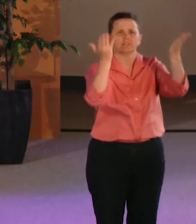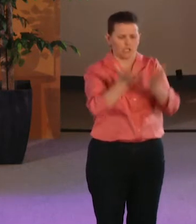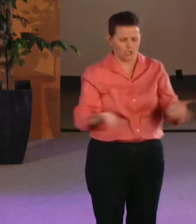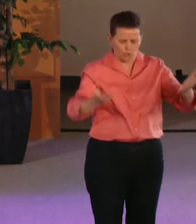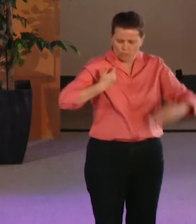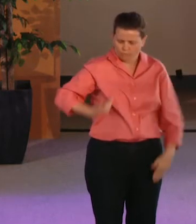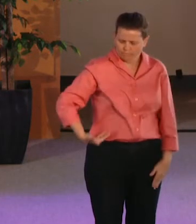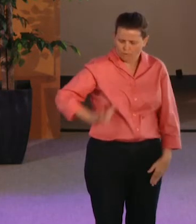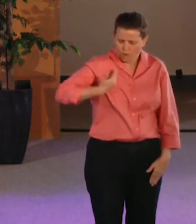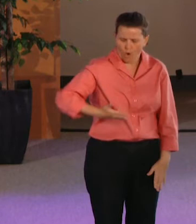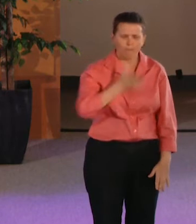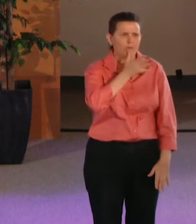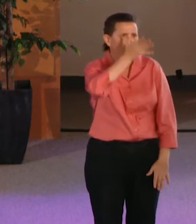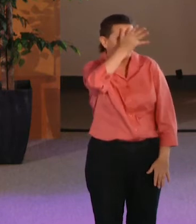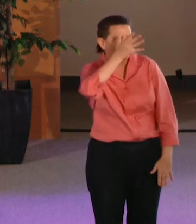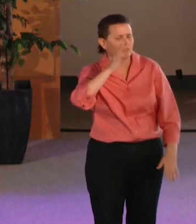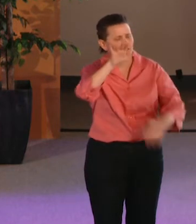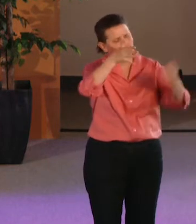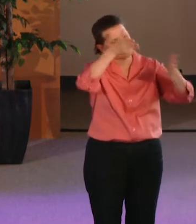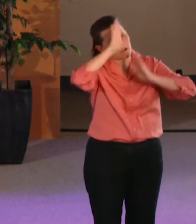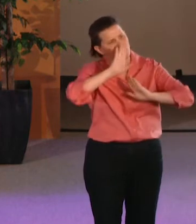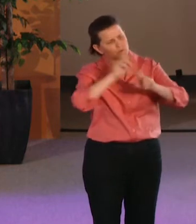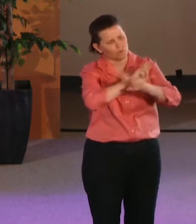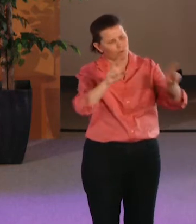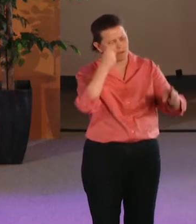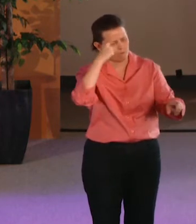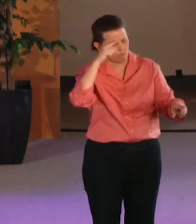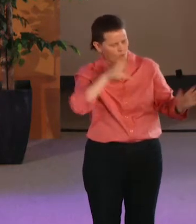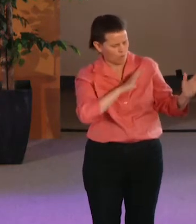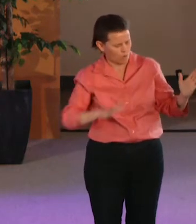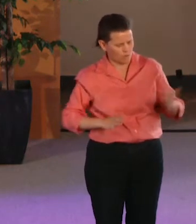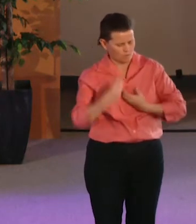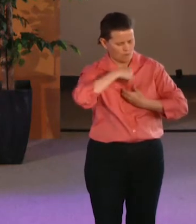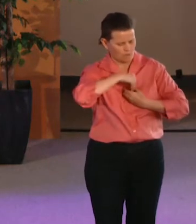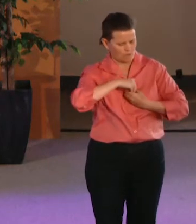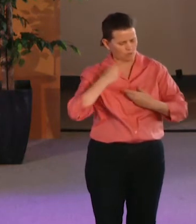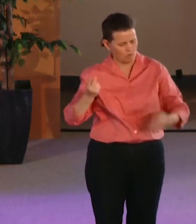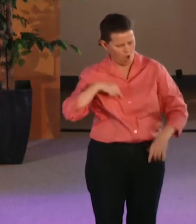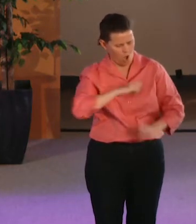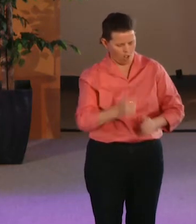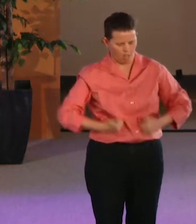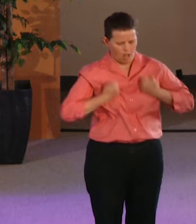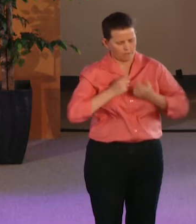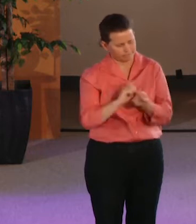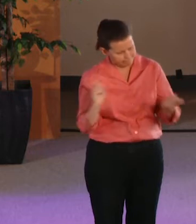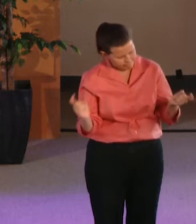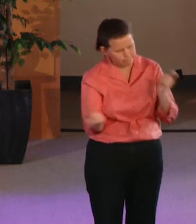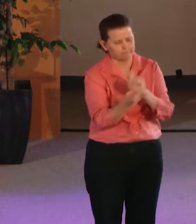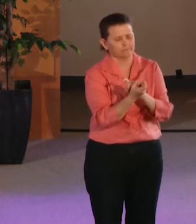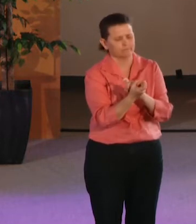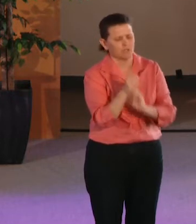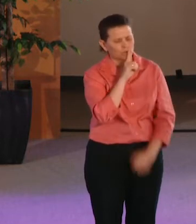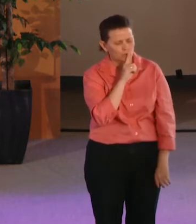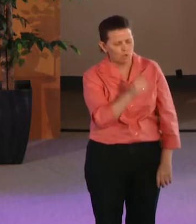and allow the Christ within us to transform our lives. And so it is, and so we let it